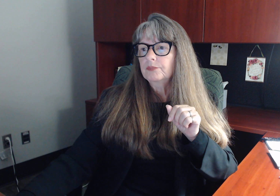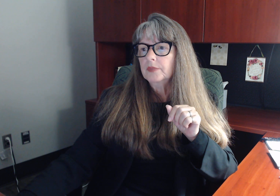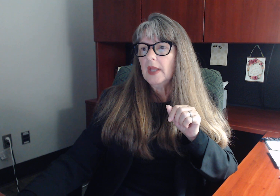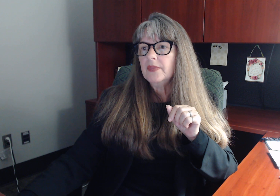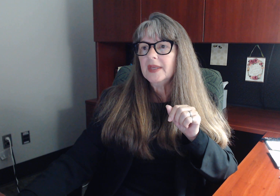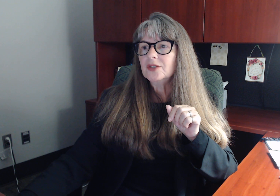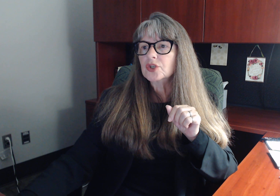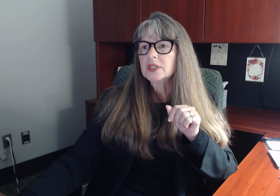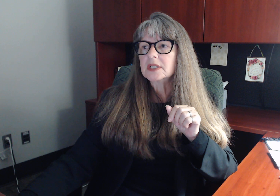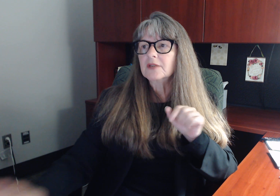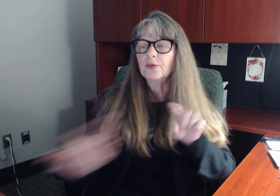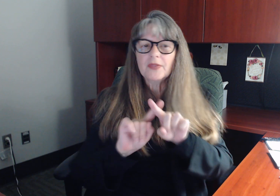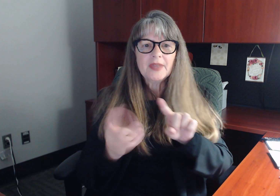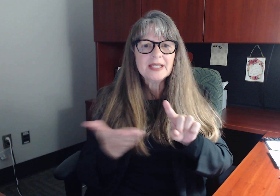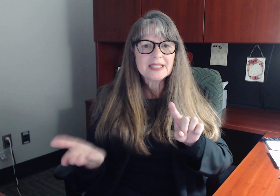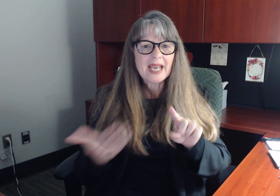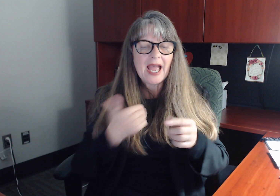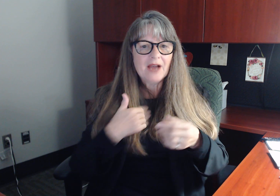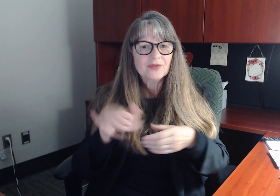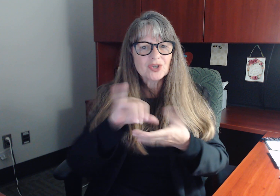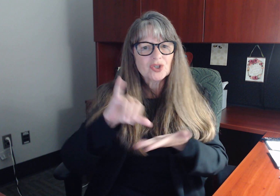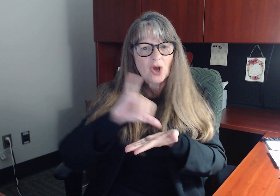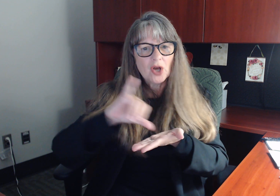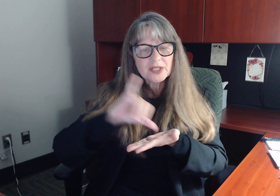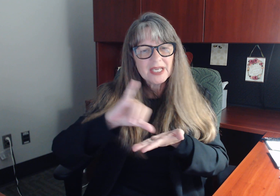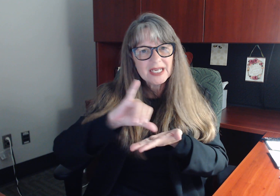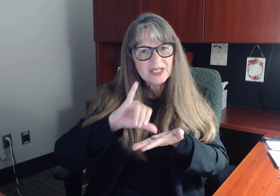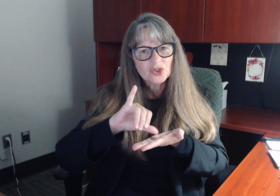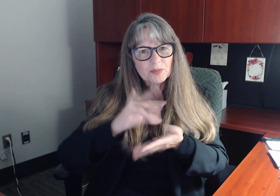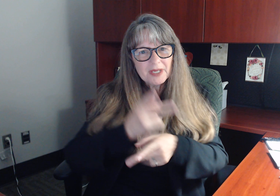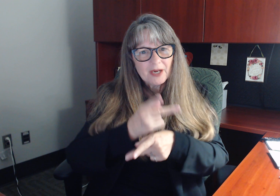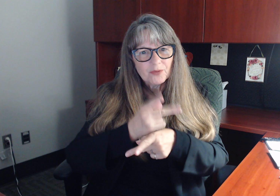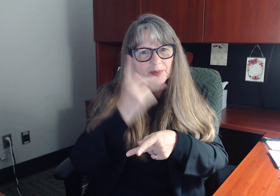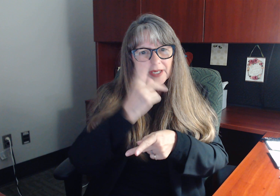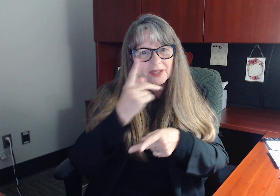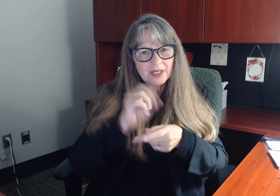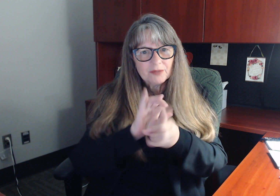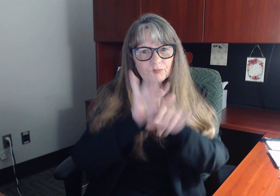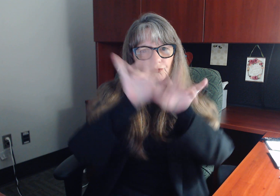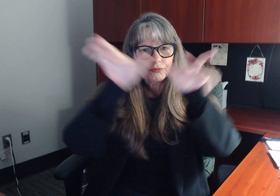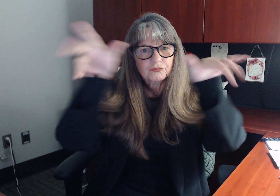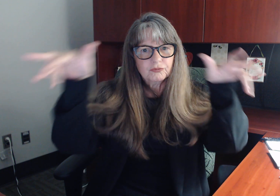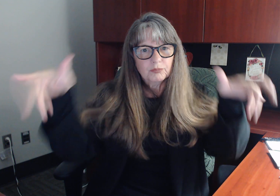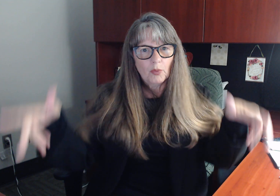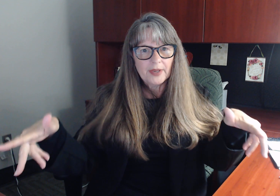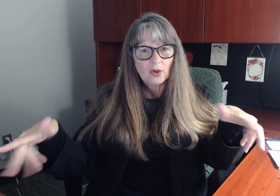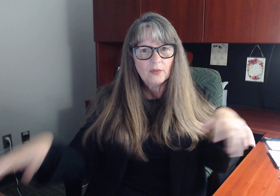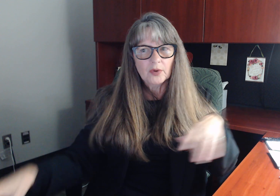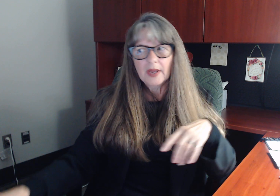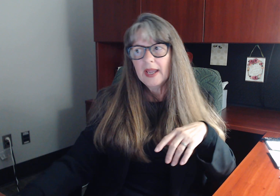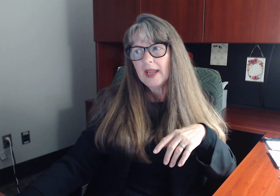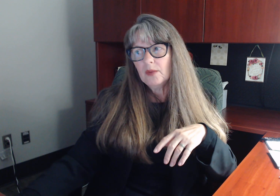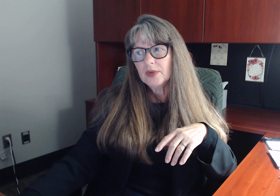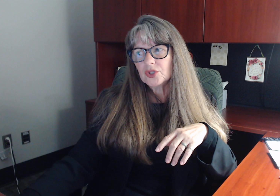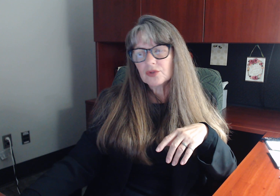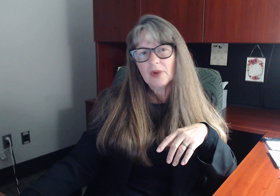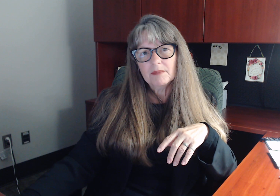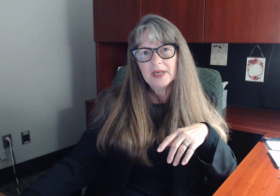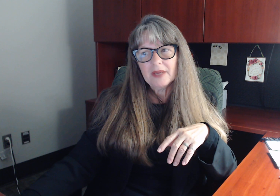And then just different things that have sauce in it, just be careful because it could boil over, and which many of them